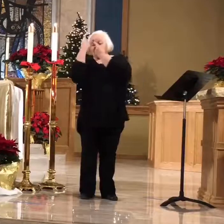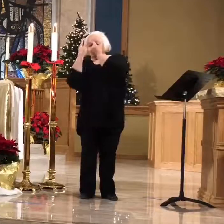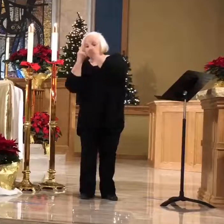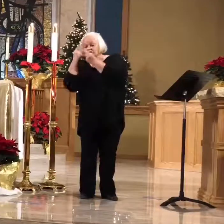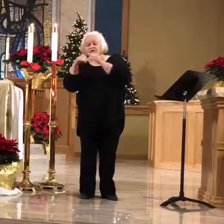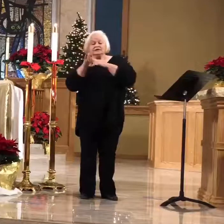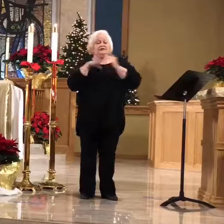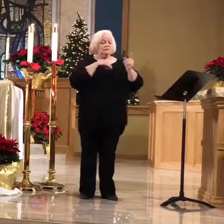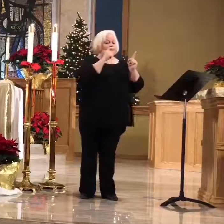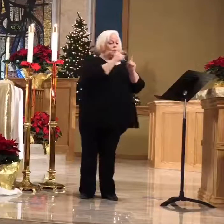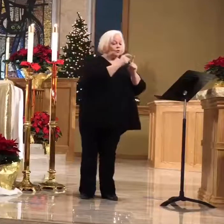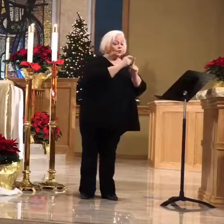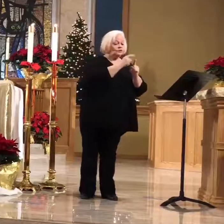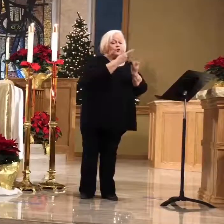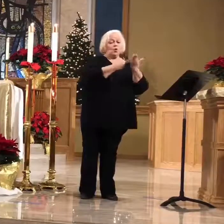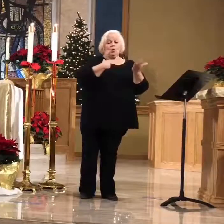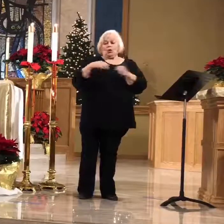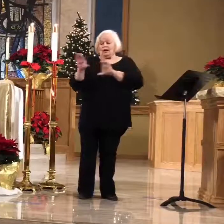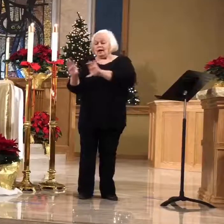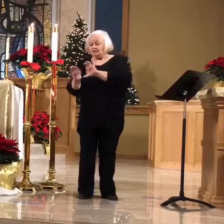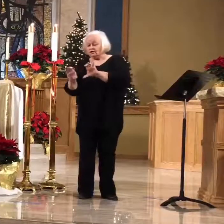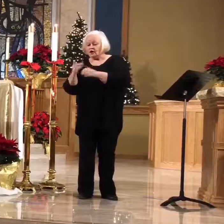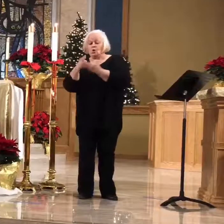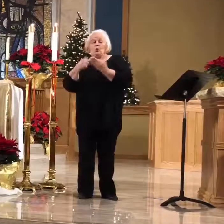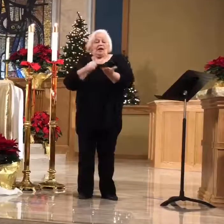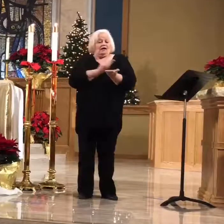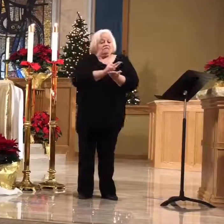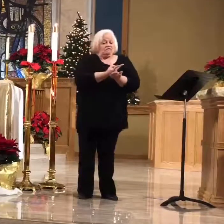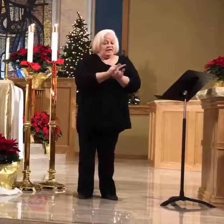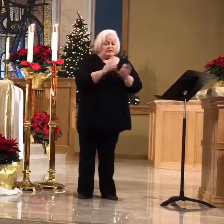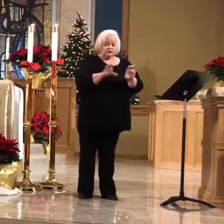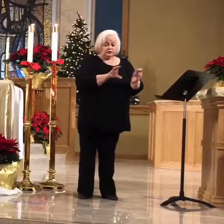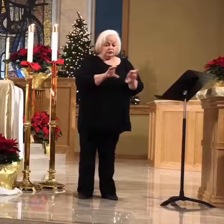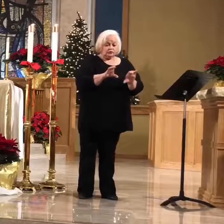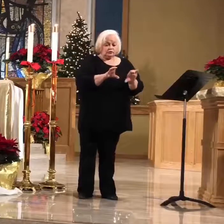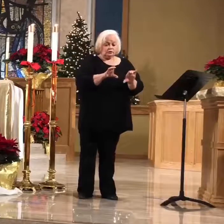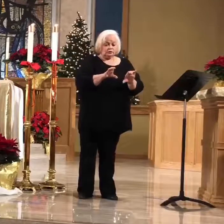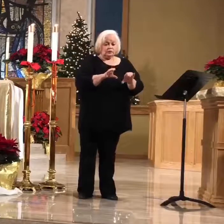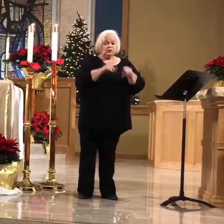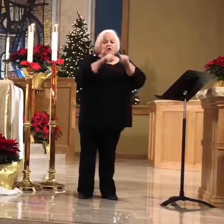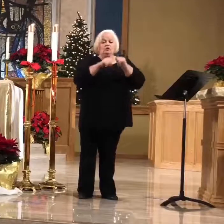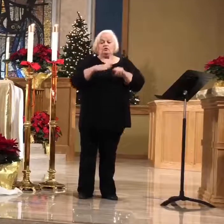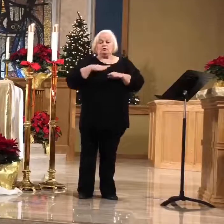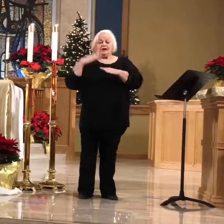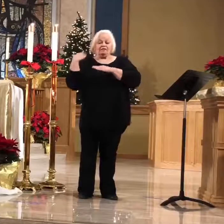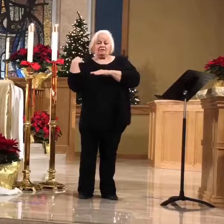in my words, in what I have done and what I have failed to do,